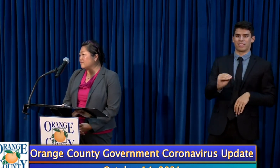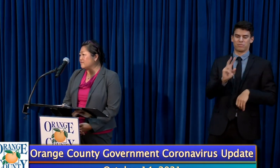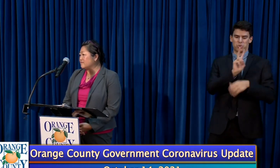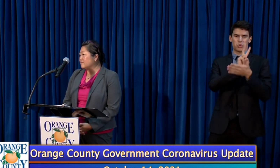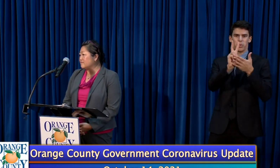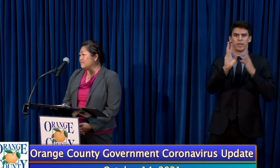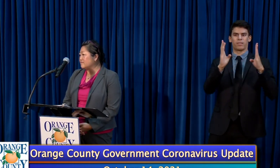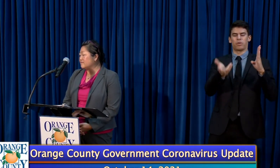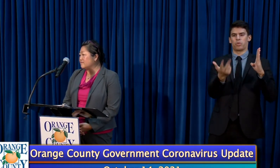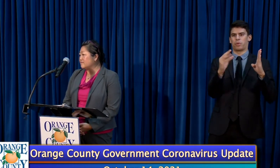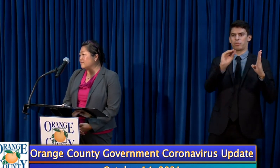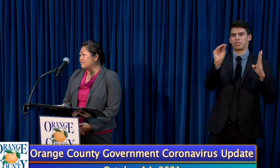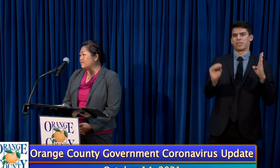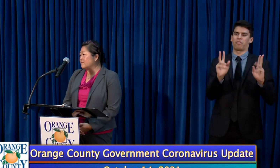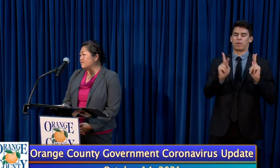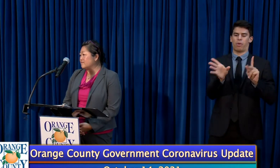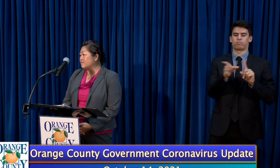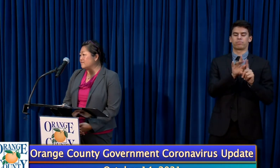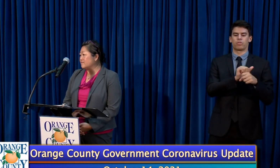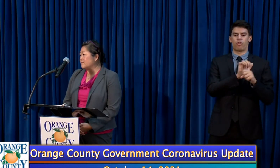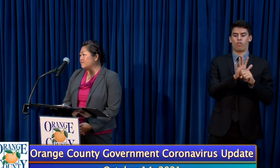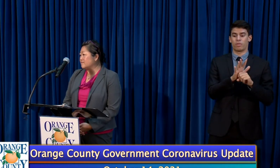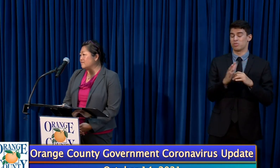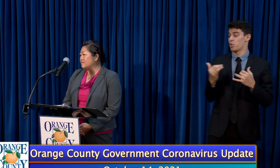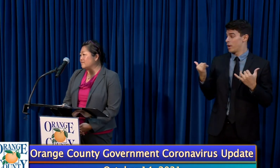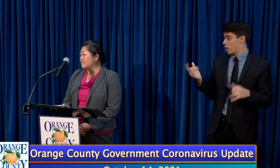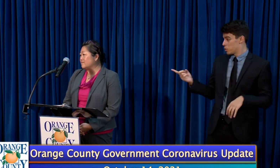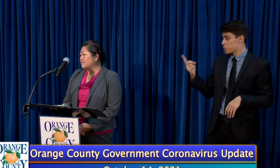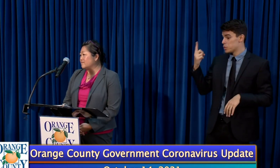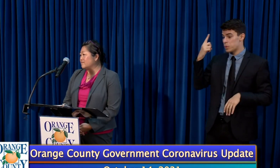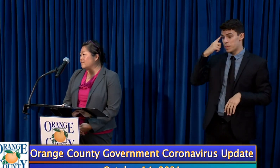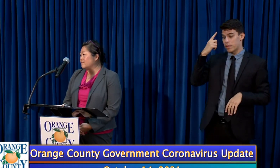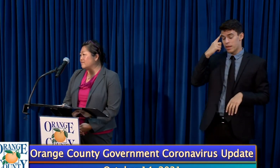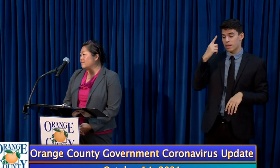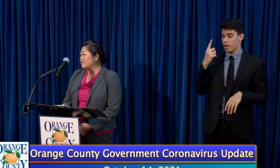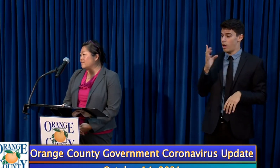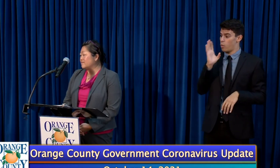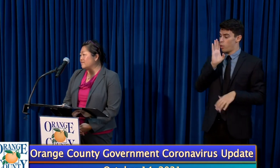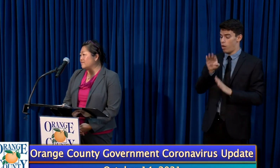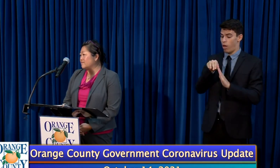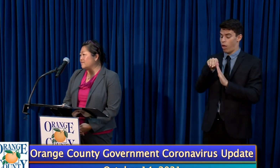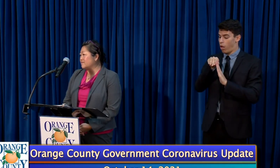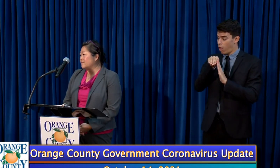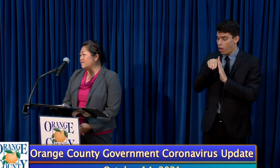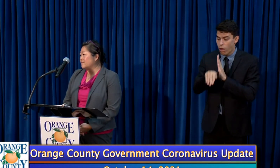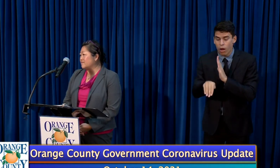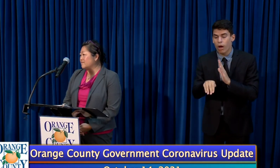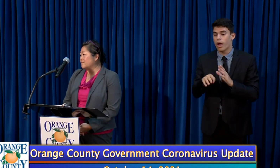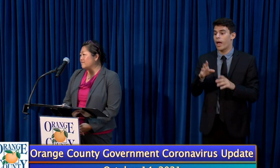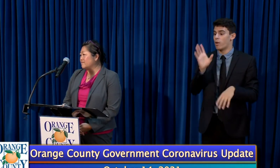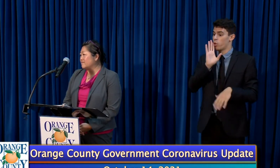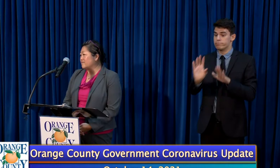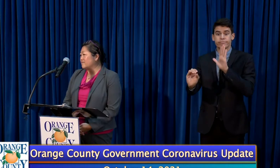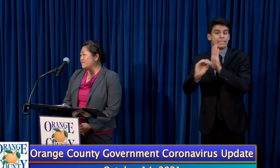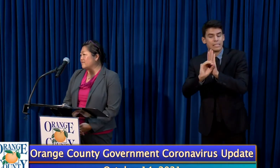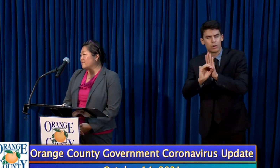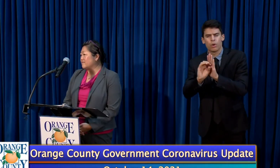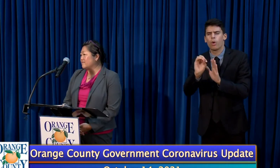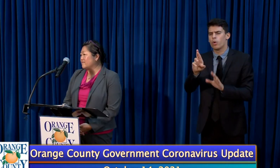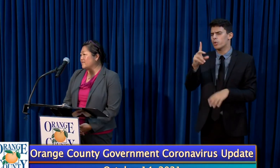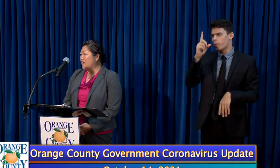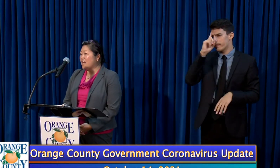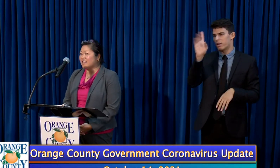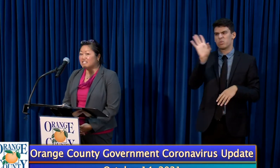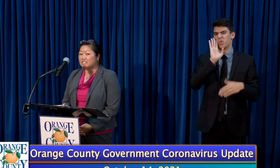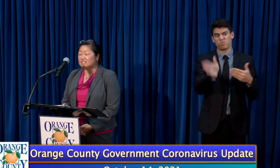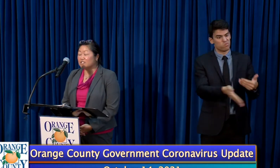us to go? Do you think we could get to a point where it's almost gone, or do you think we'll stay between 3 and 5% long